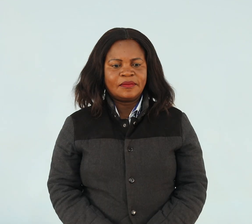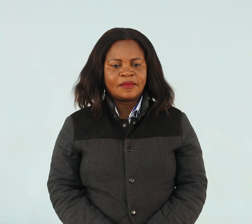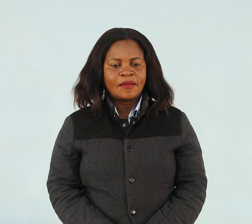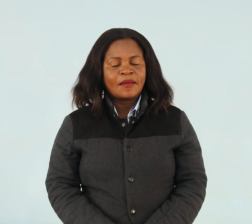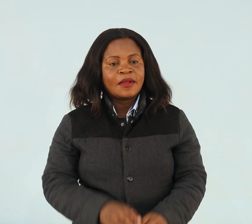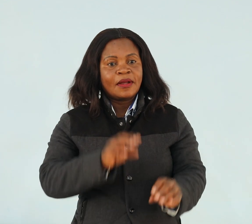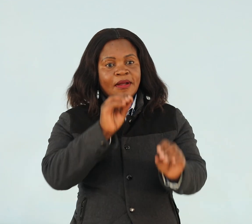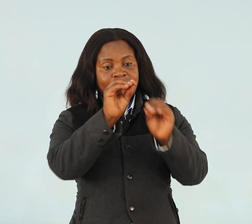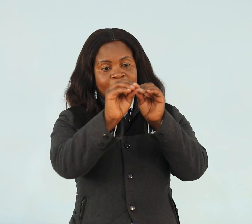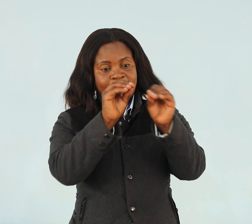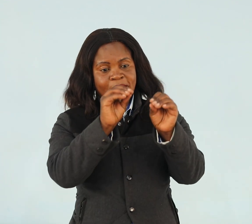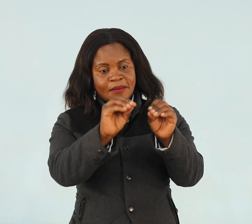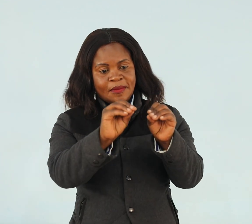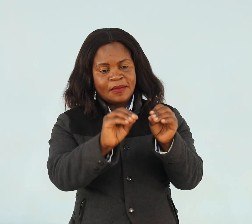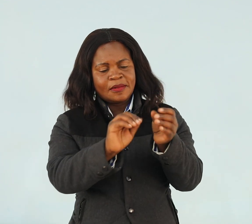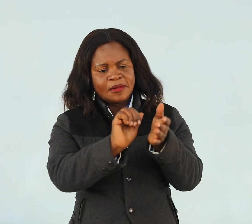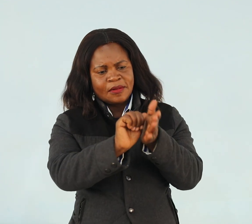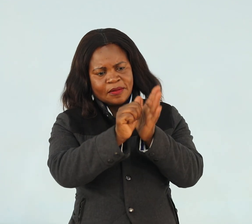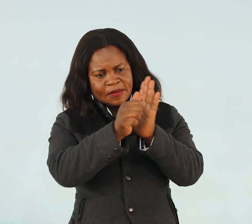Amendment of Article 52.